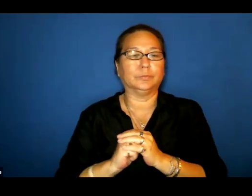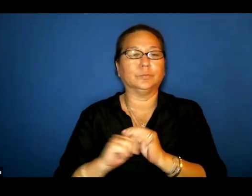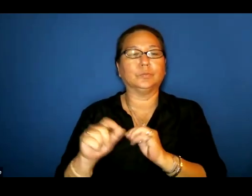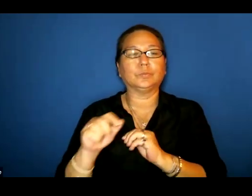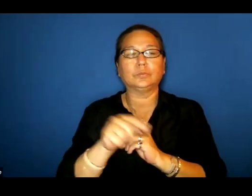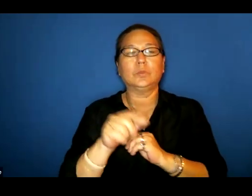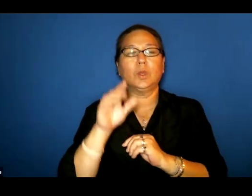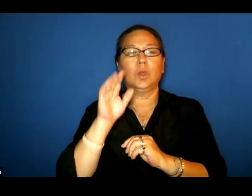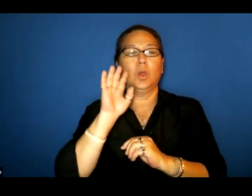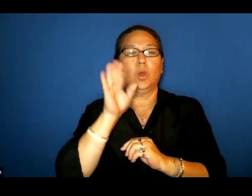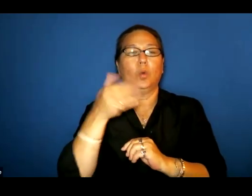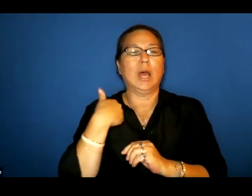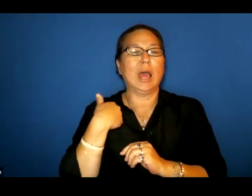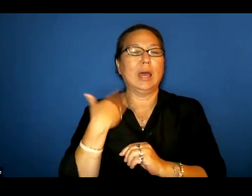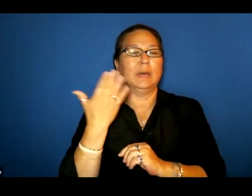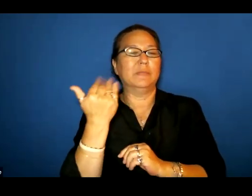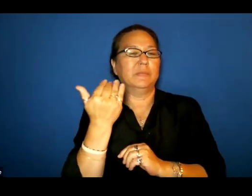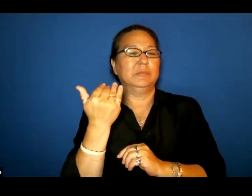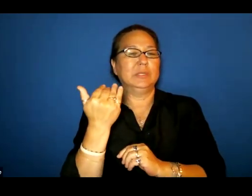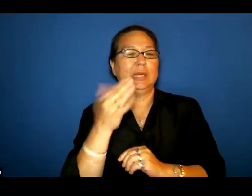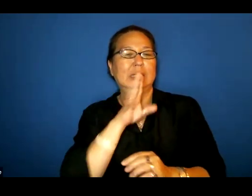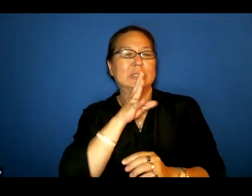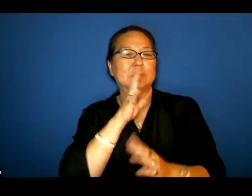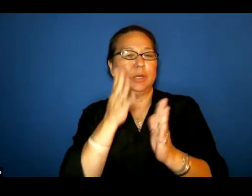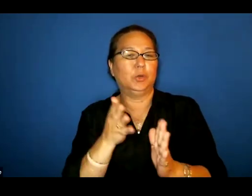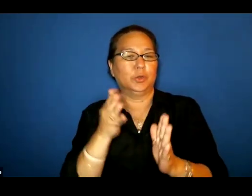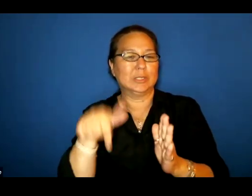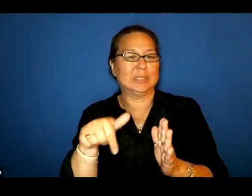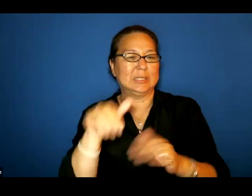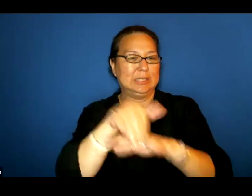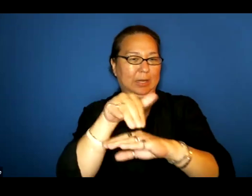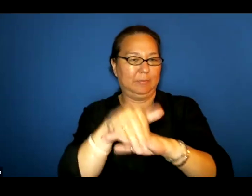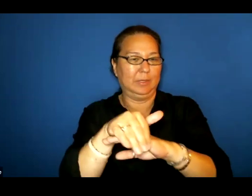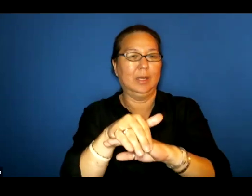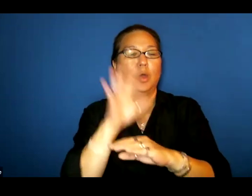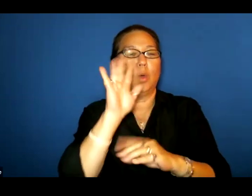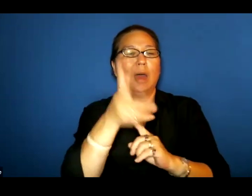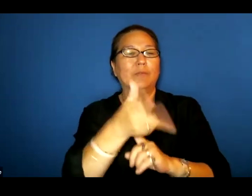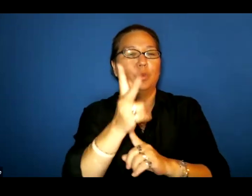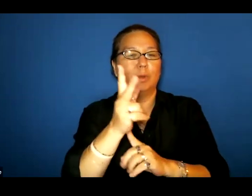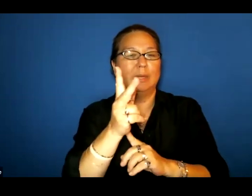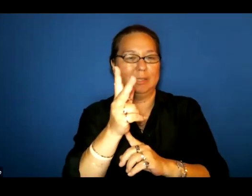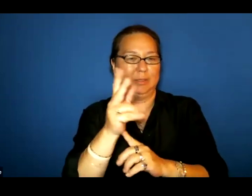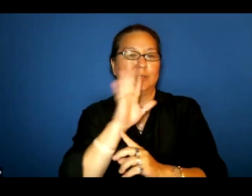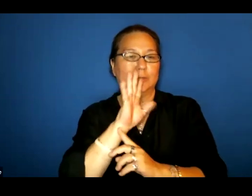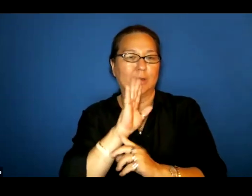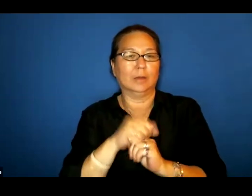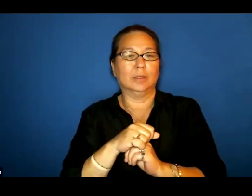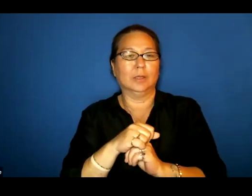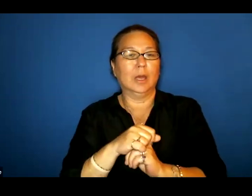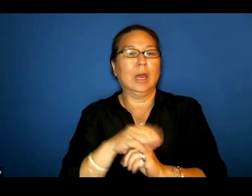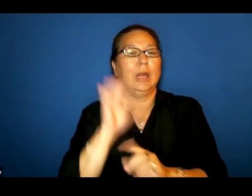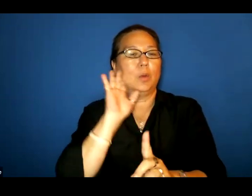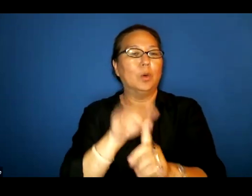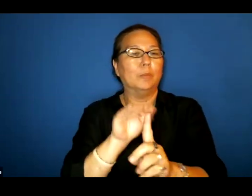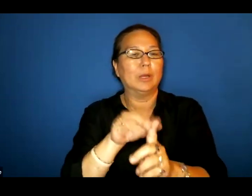you have 30 seconds remaining. Please feel free to email your comments for distribution to the committee. Speakers may not reassign their time